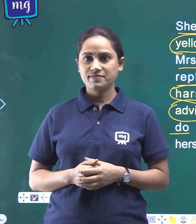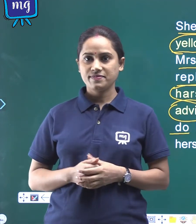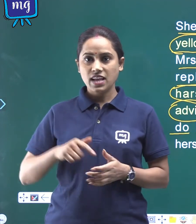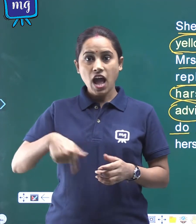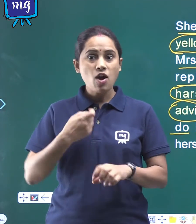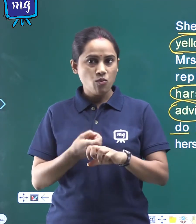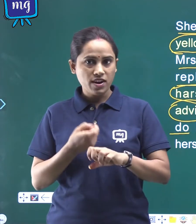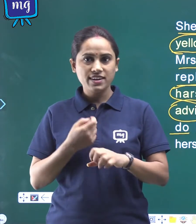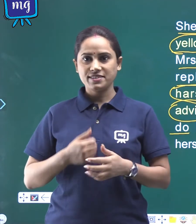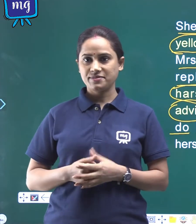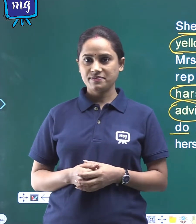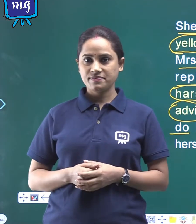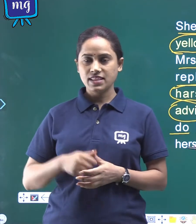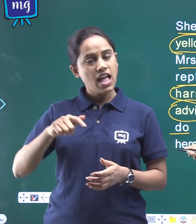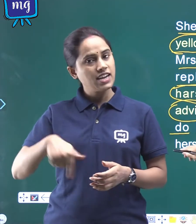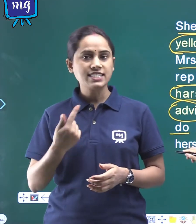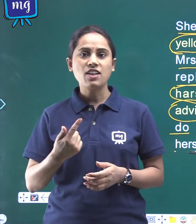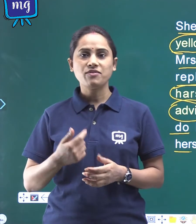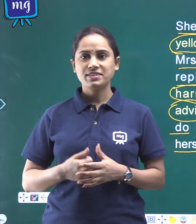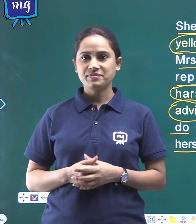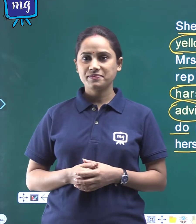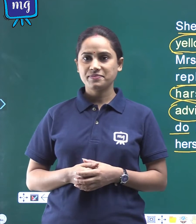her work herself.